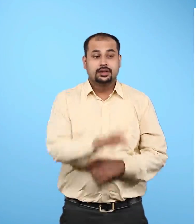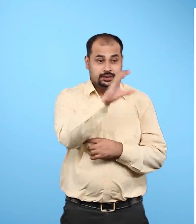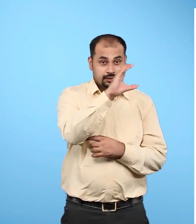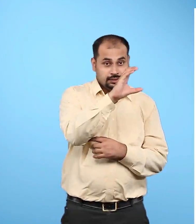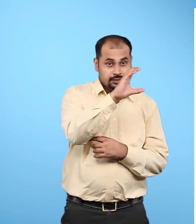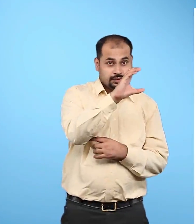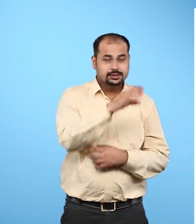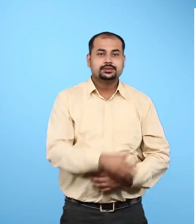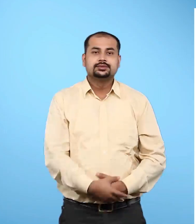C.